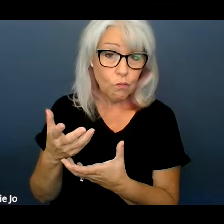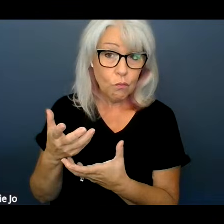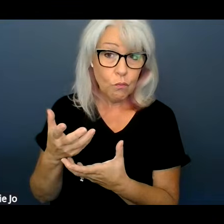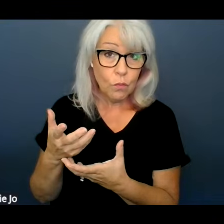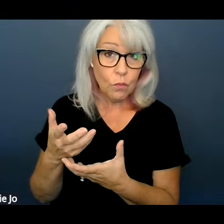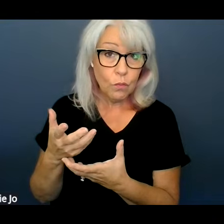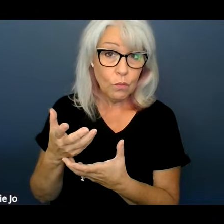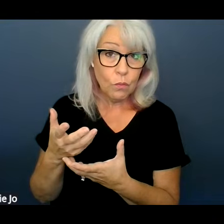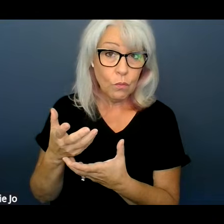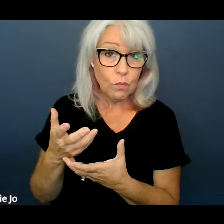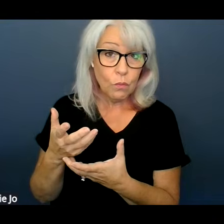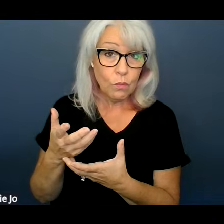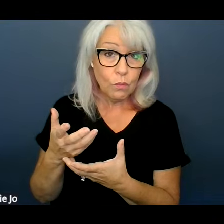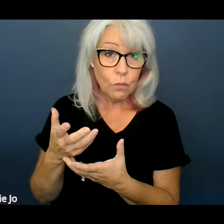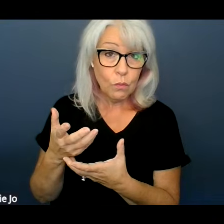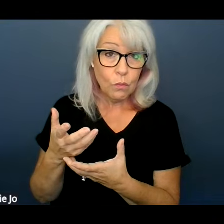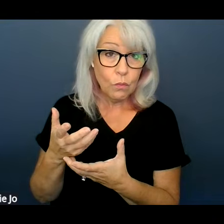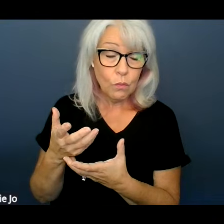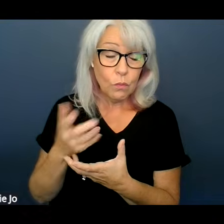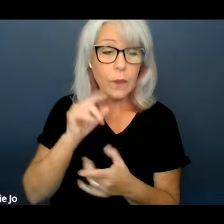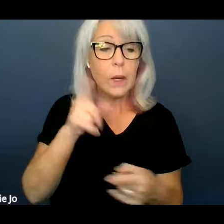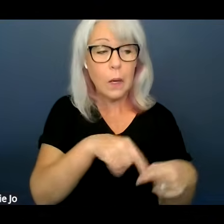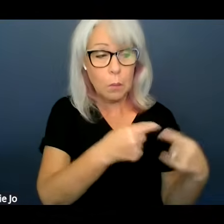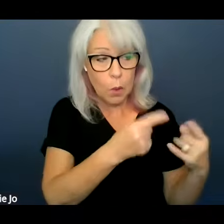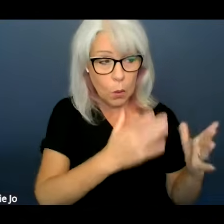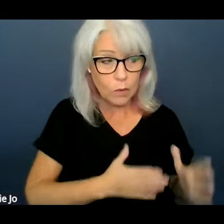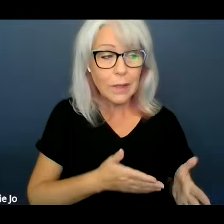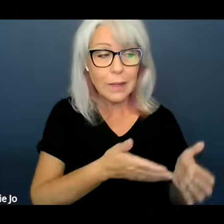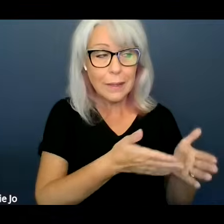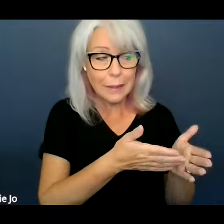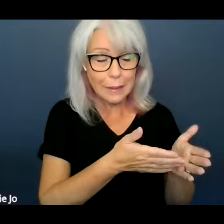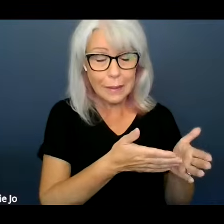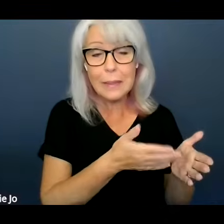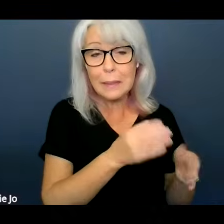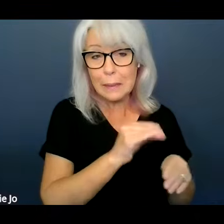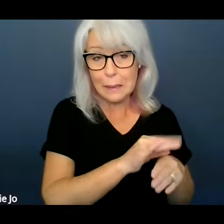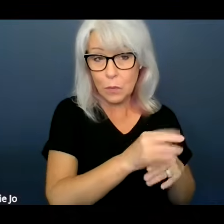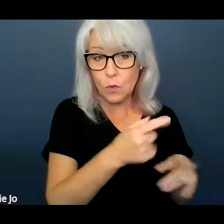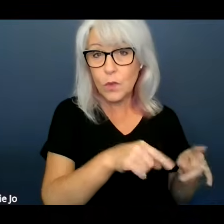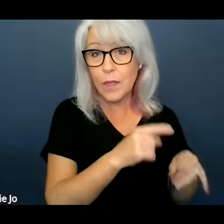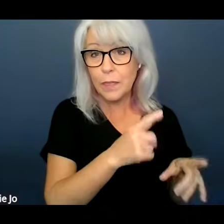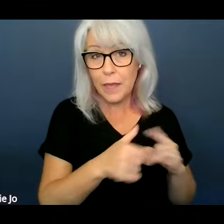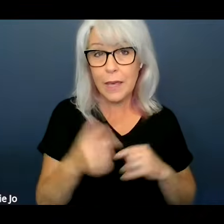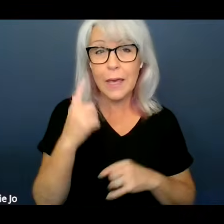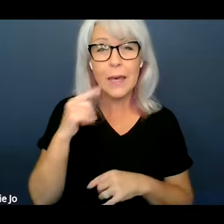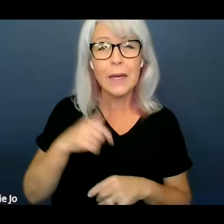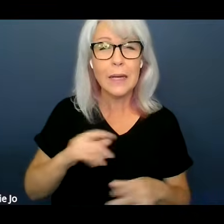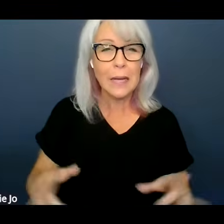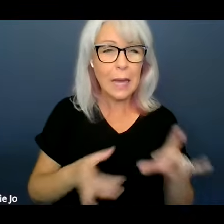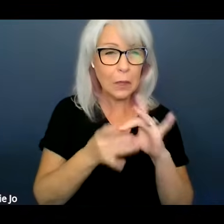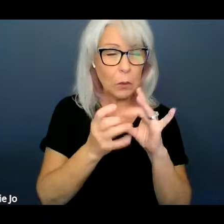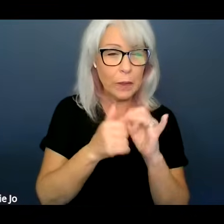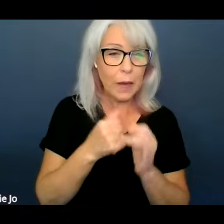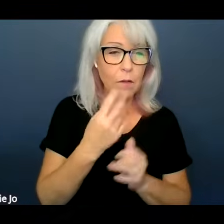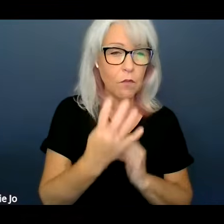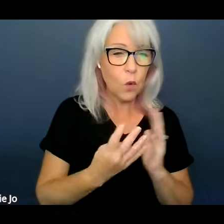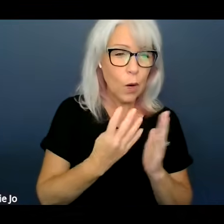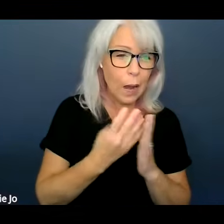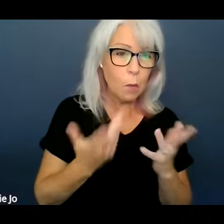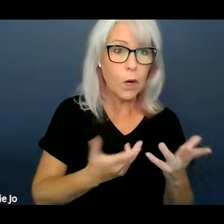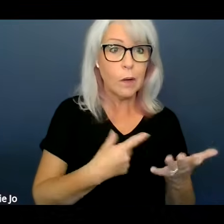PMFS, had asked for that, and we conceded that as part of that larger 4-hour negotiation.